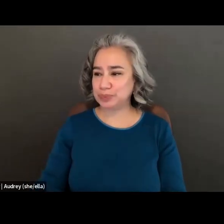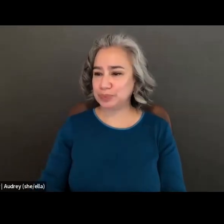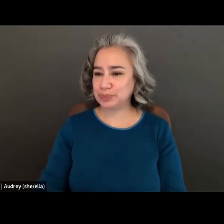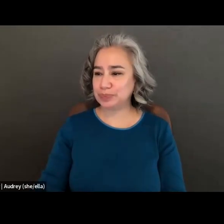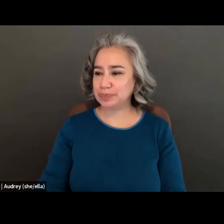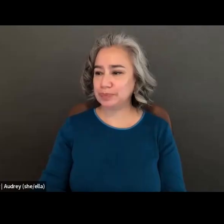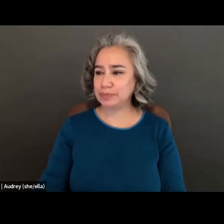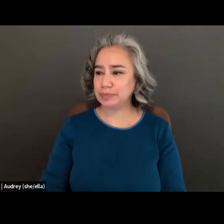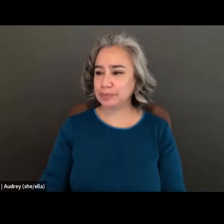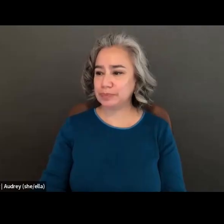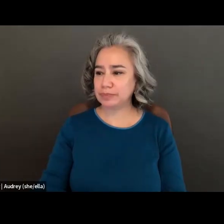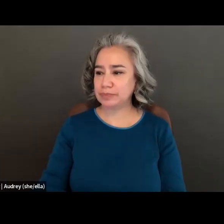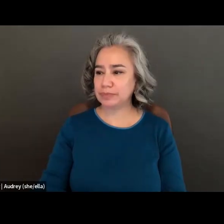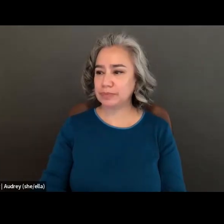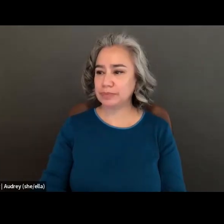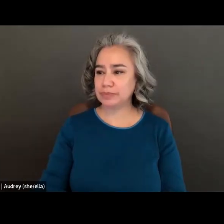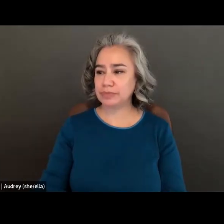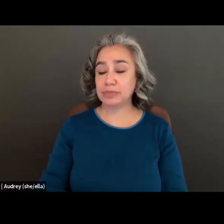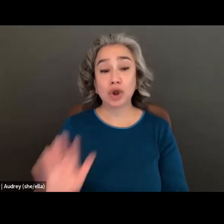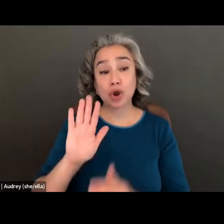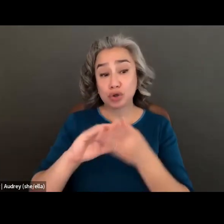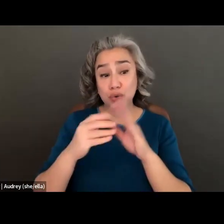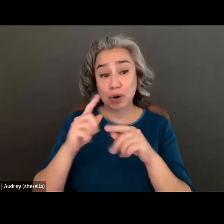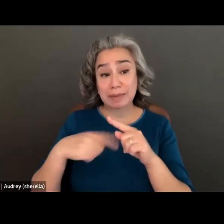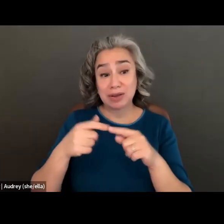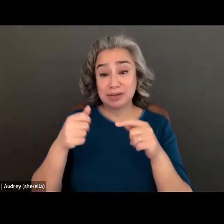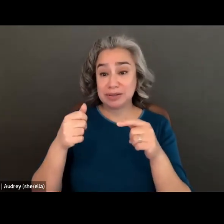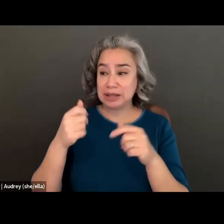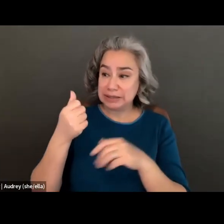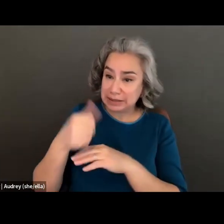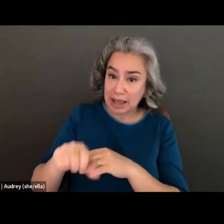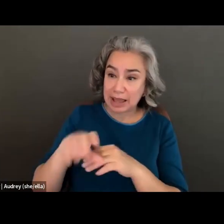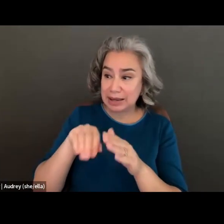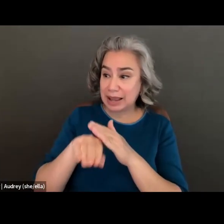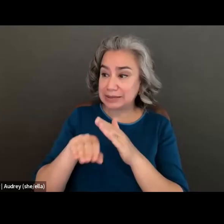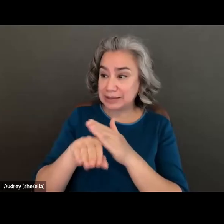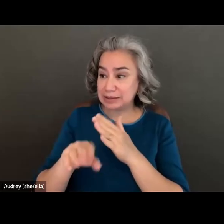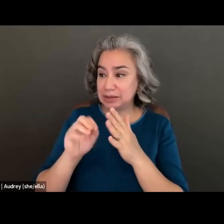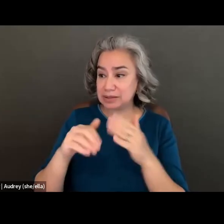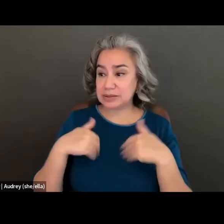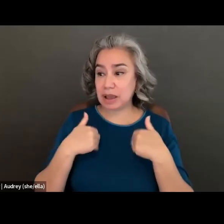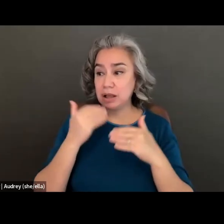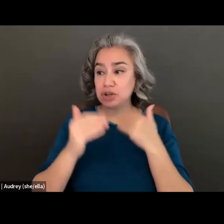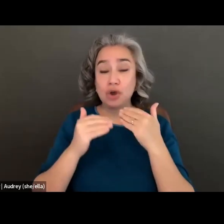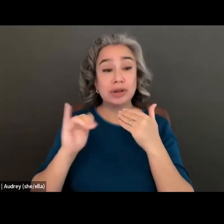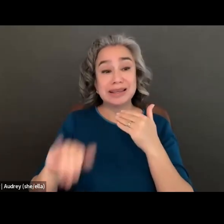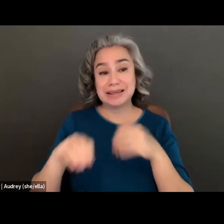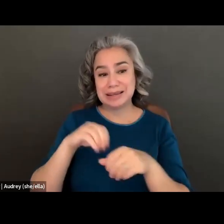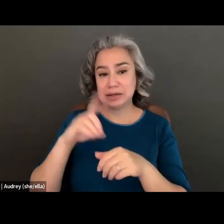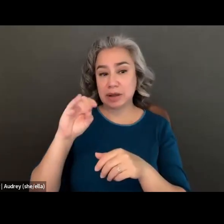Her story about being denied and gaining access to communication as a young adult is featured in the documentary, This Is Not About